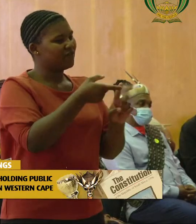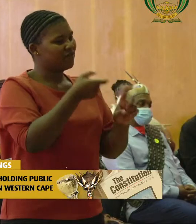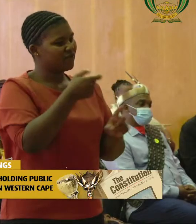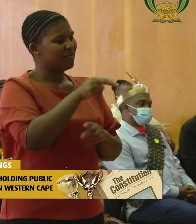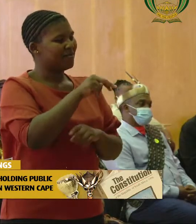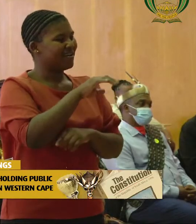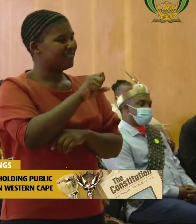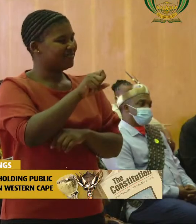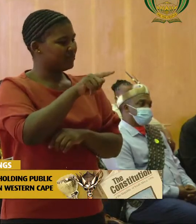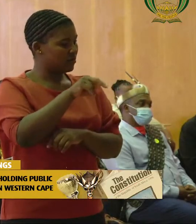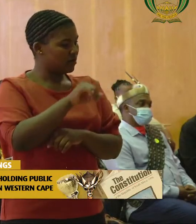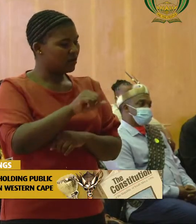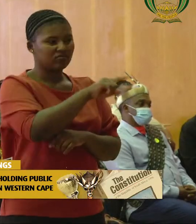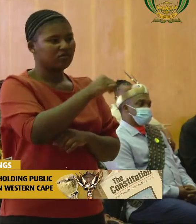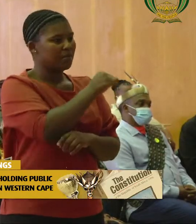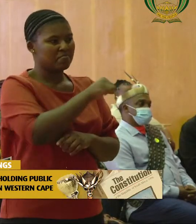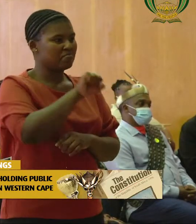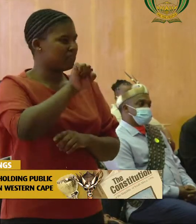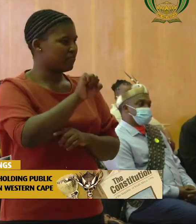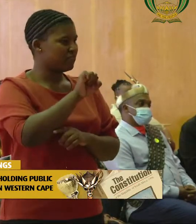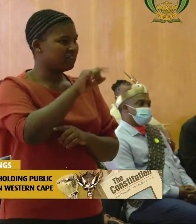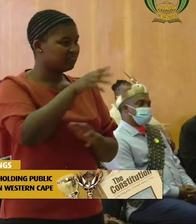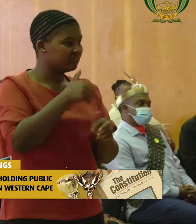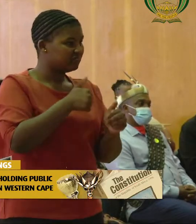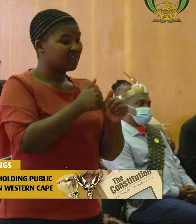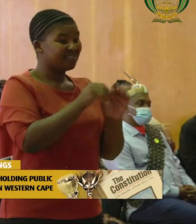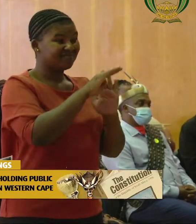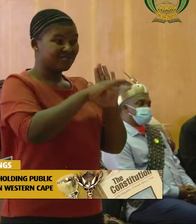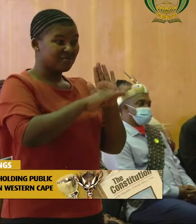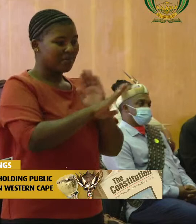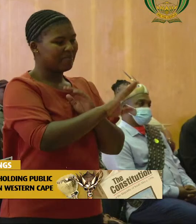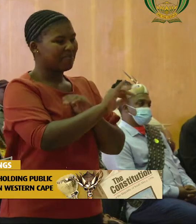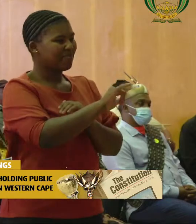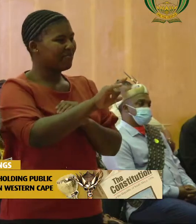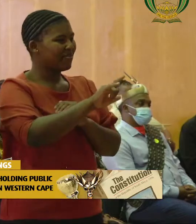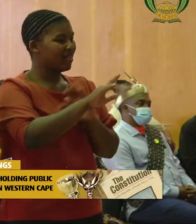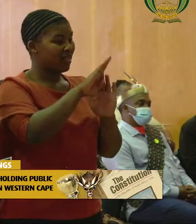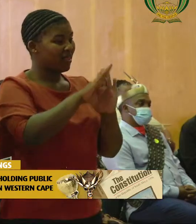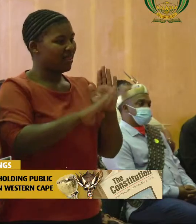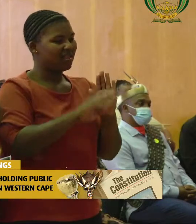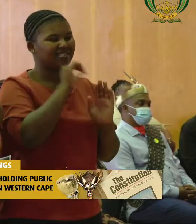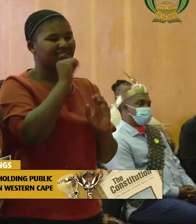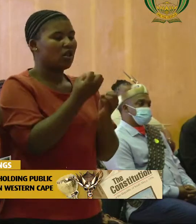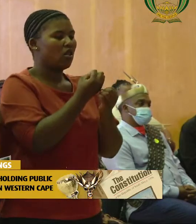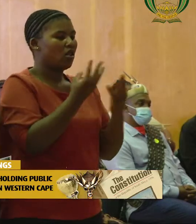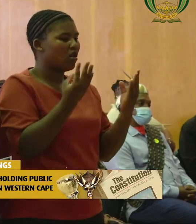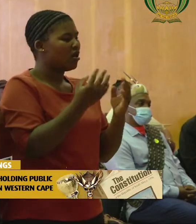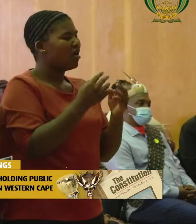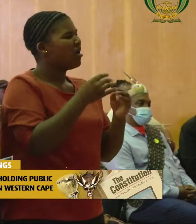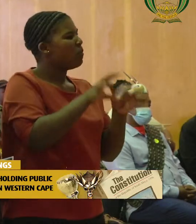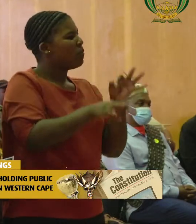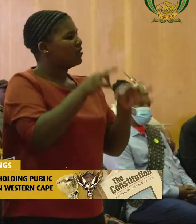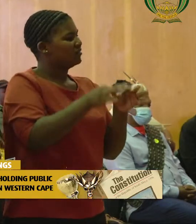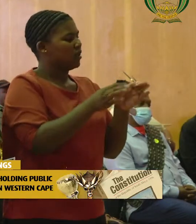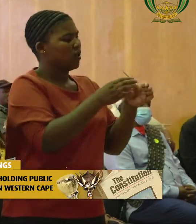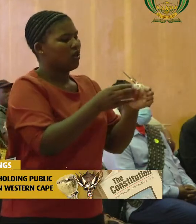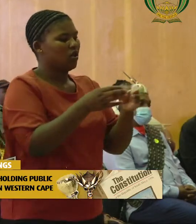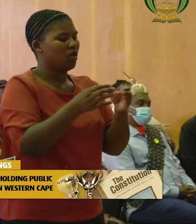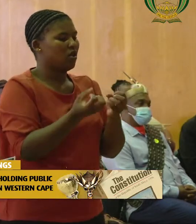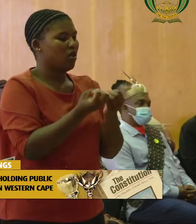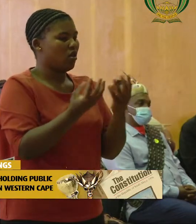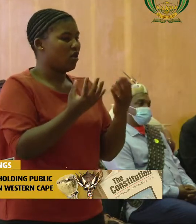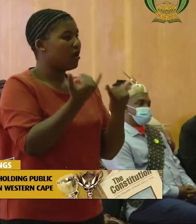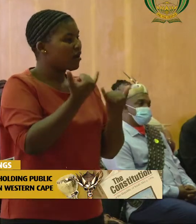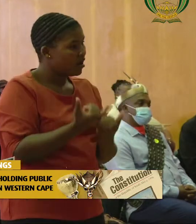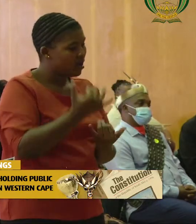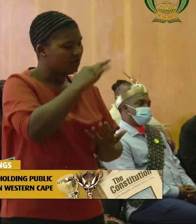Nsfas. They don't support the bill because they say there's already too many political parties. So the